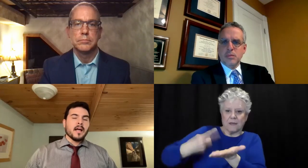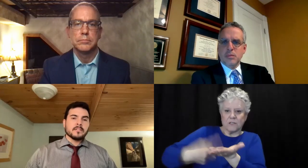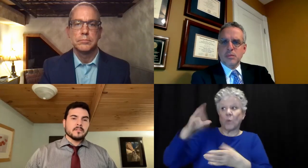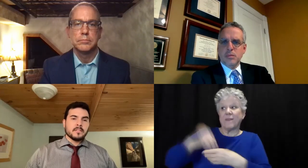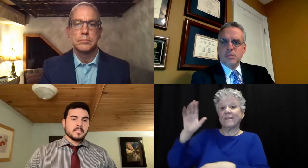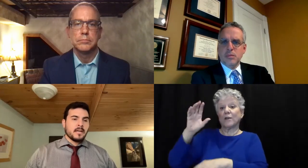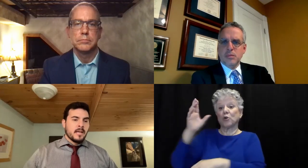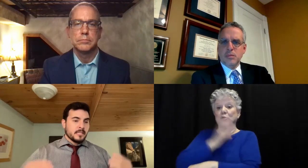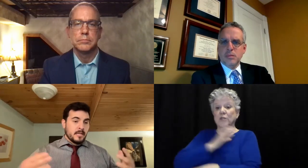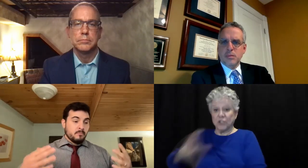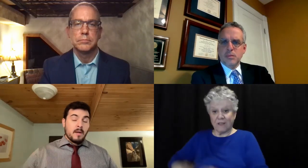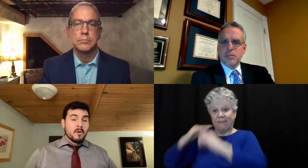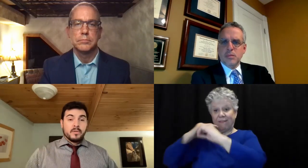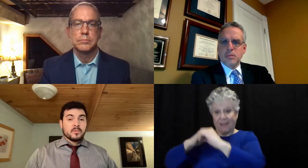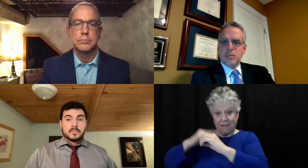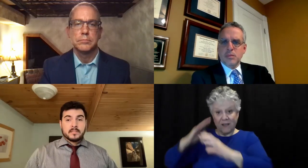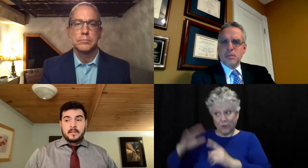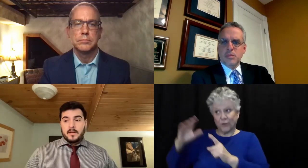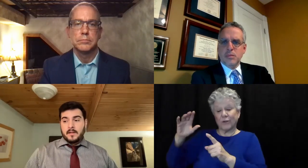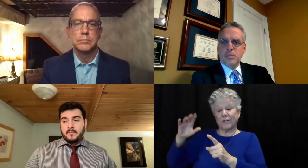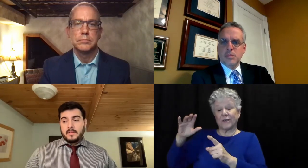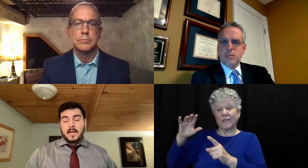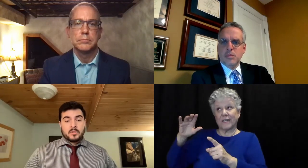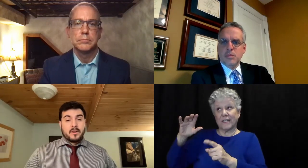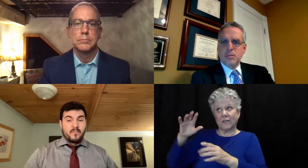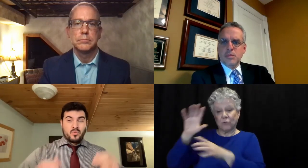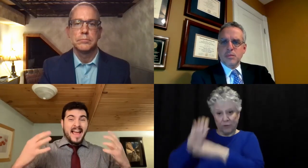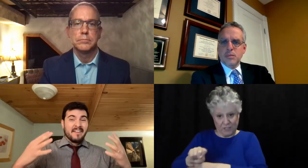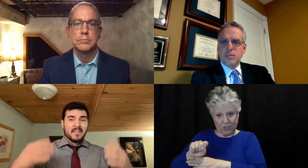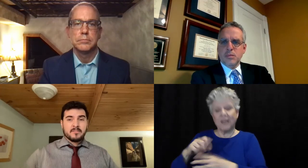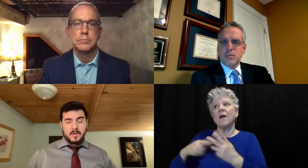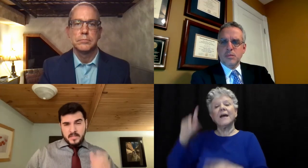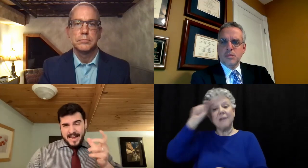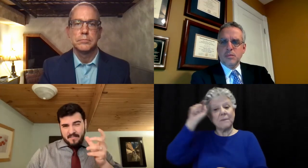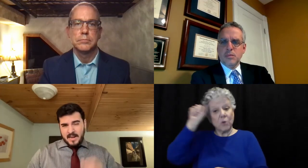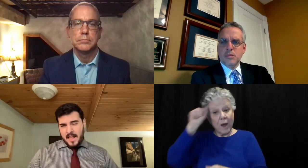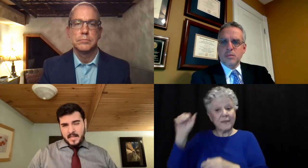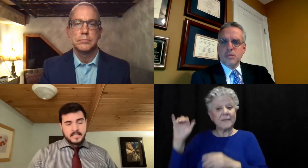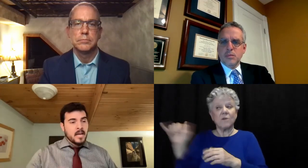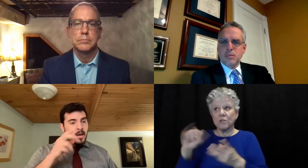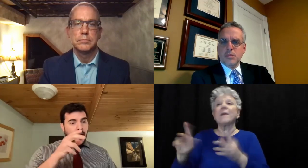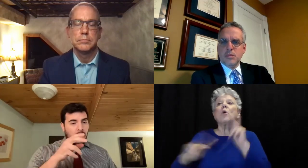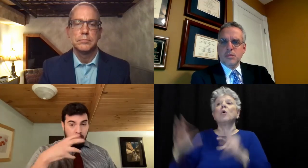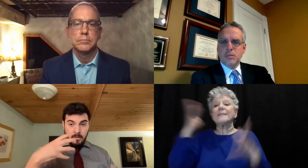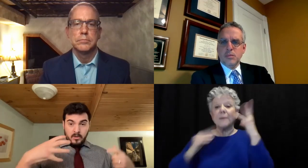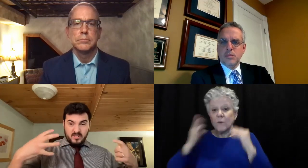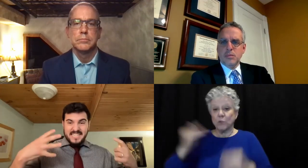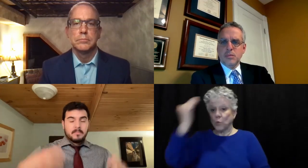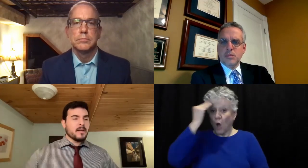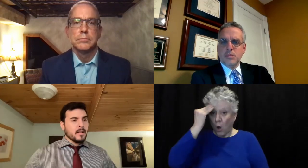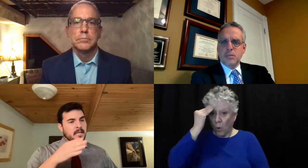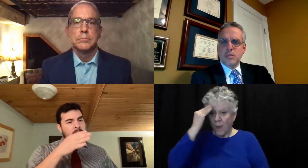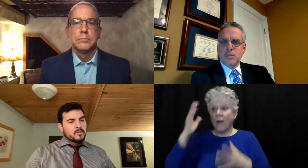Christian theological tradition, and draw upon resources of St. Thomas Aquinas, folks who have the experience and have the knowledge, the